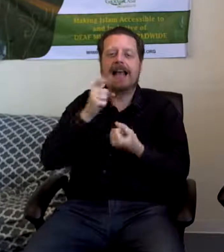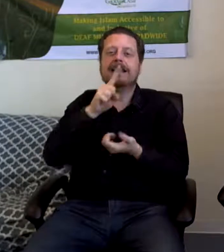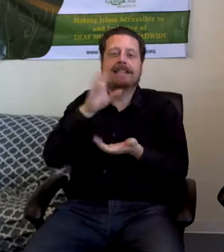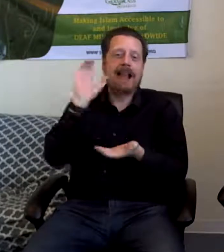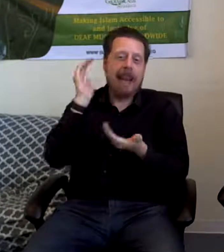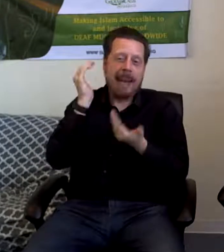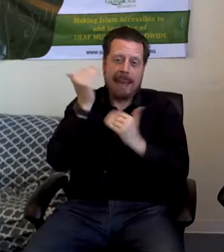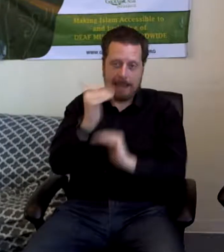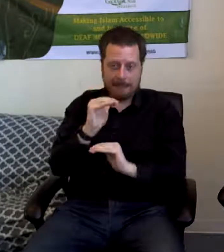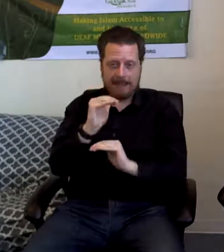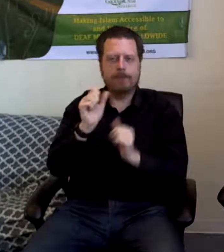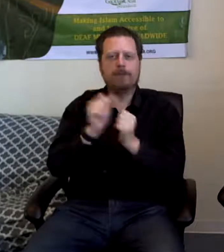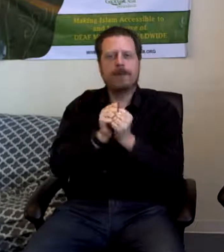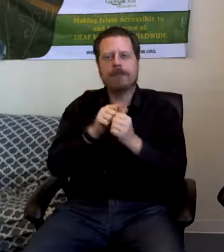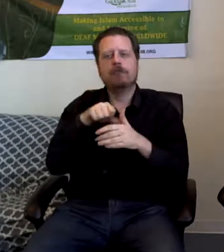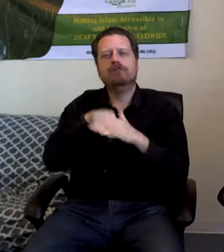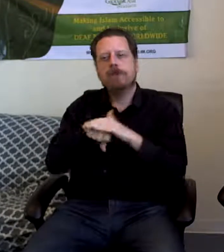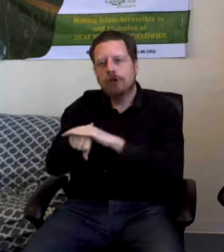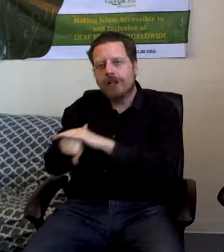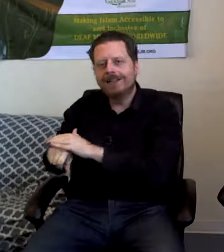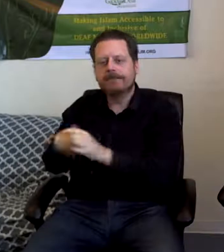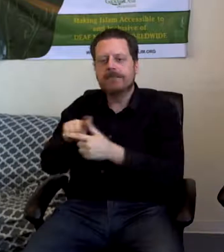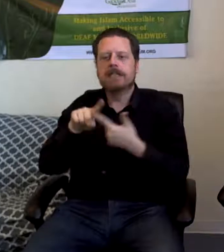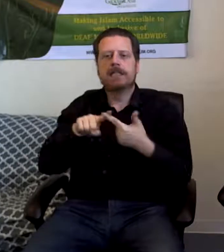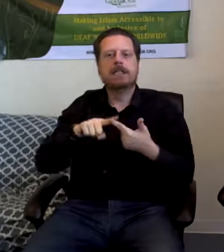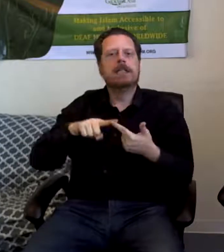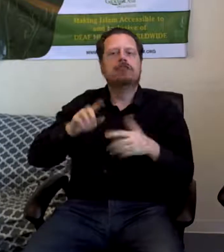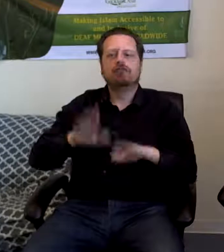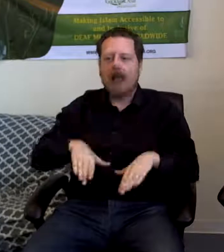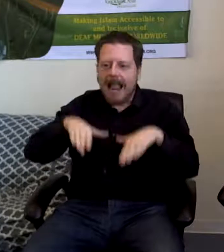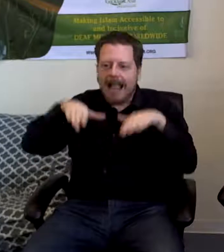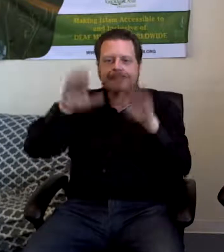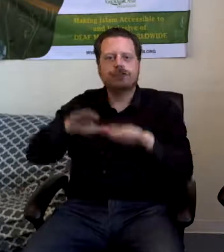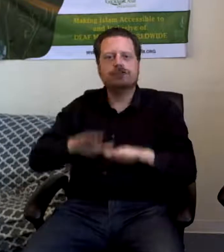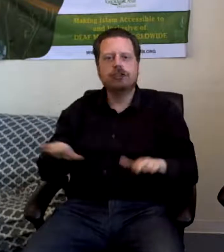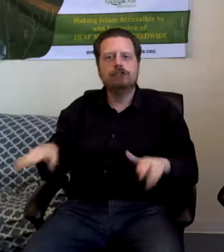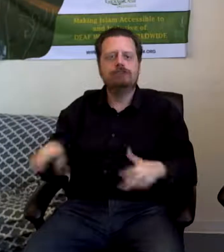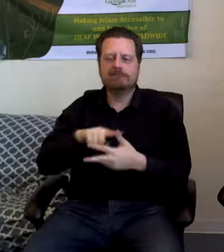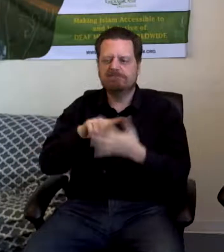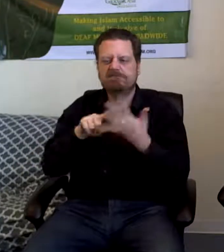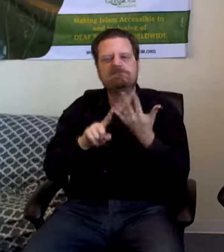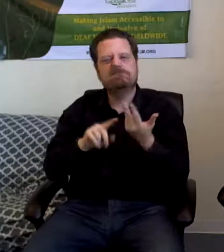reproductivity and raising children and so on and so forth.